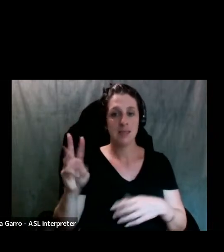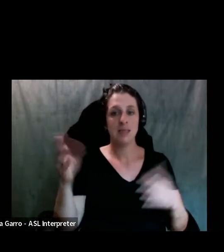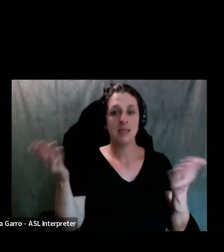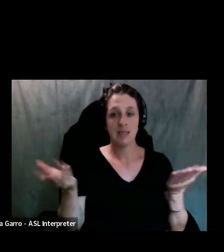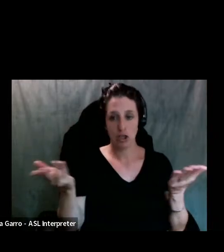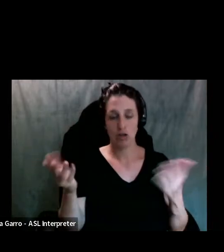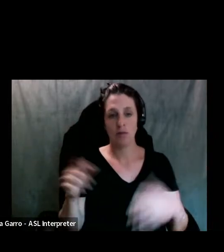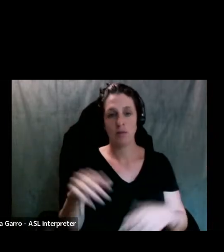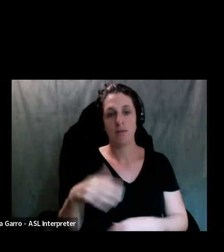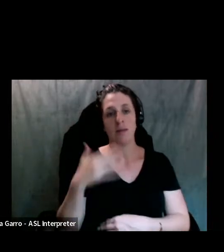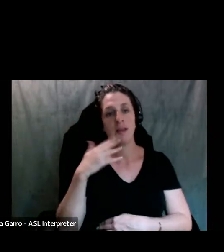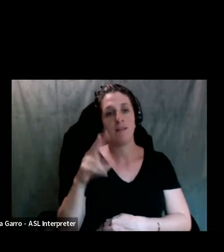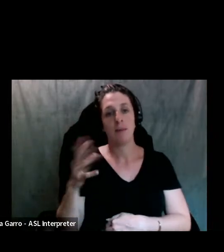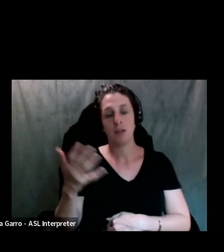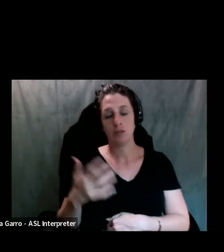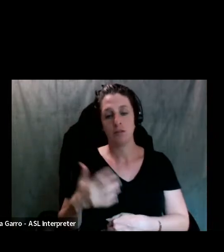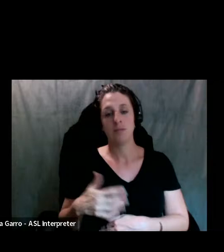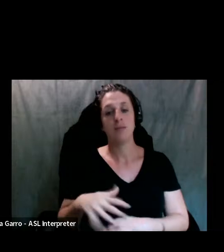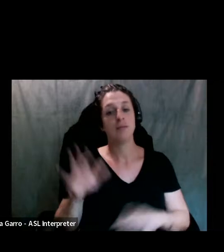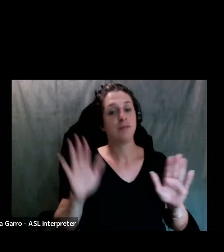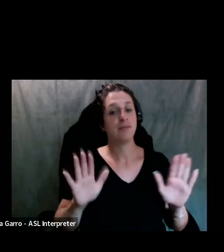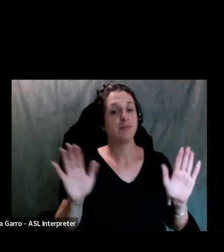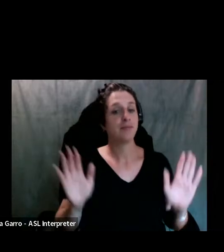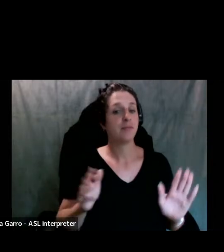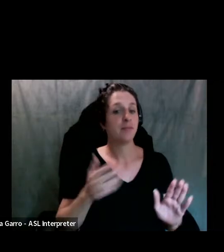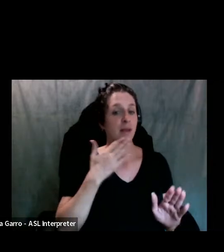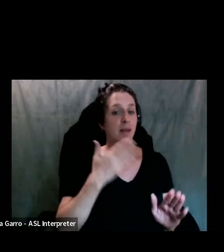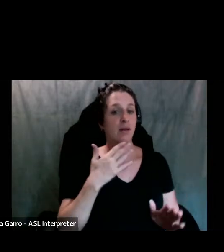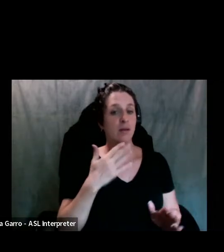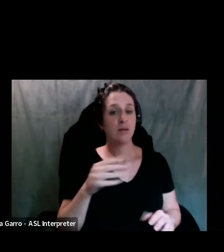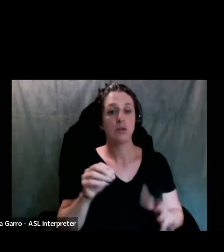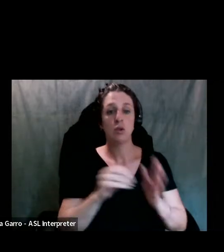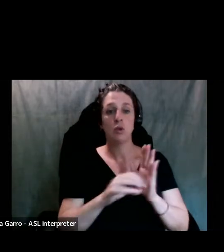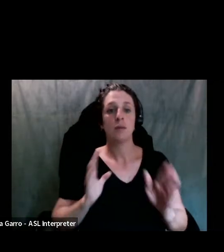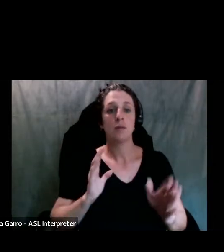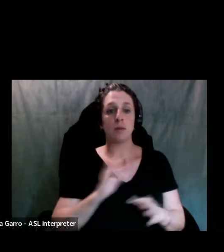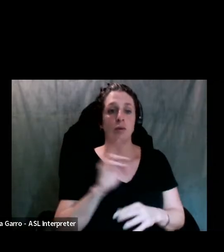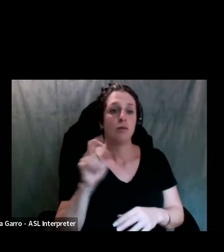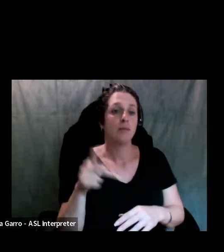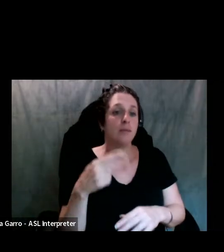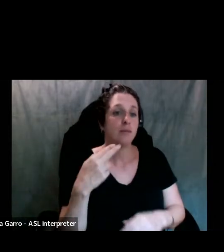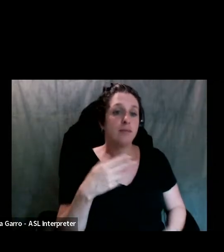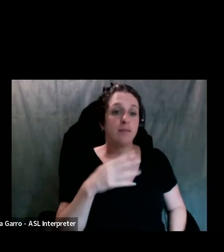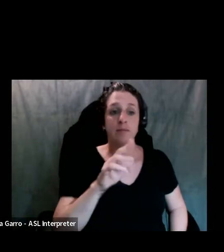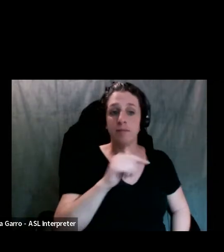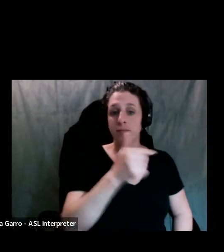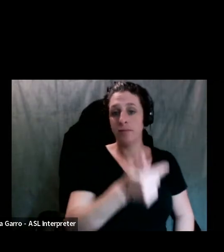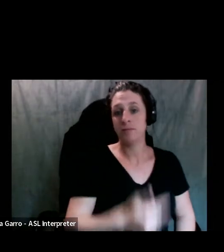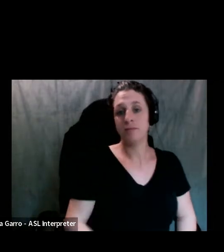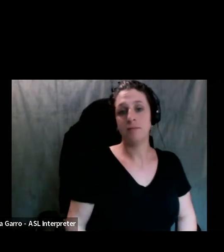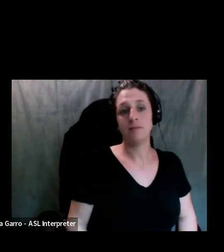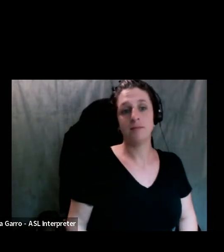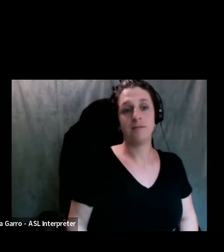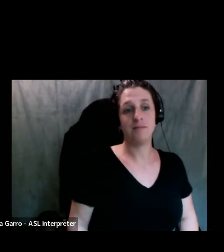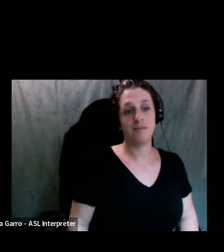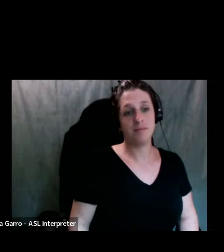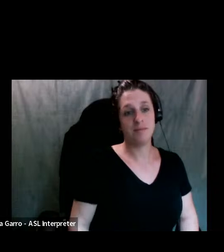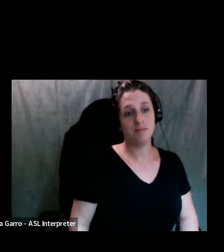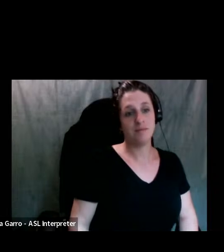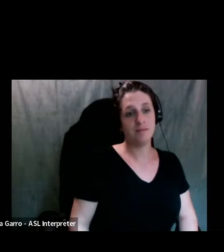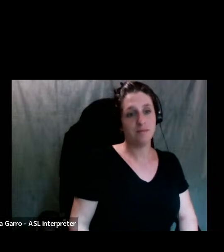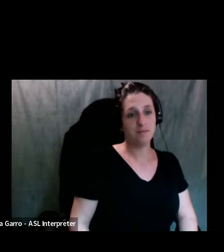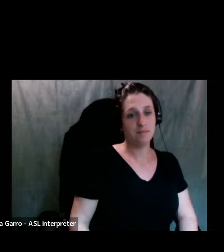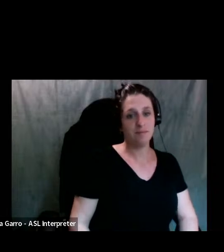very much. Great, thank you. Okay, student board reps, you're up. Yeah, so